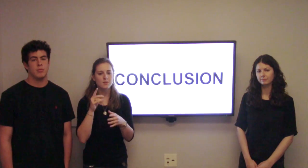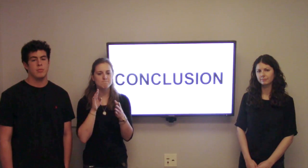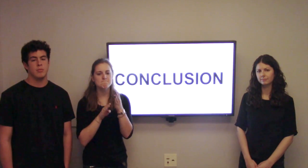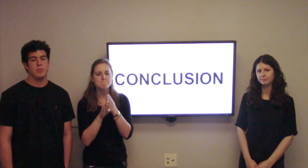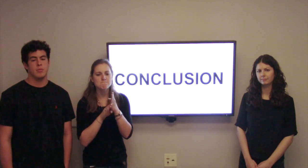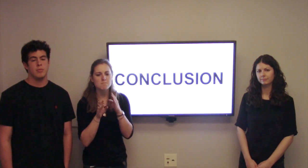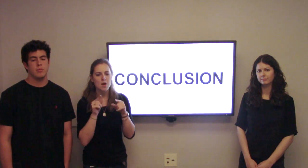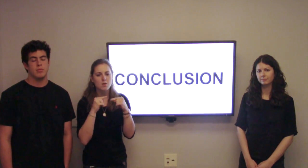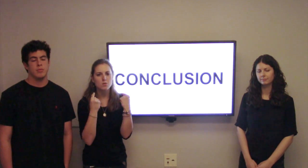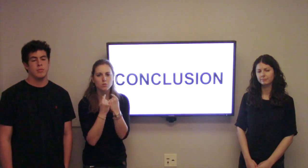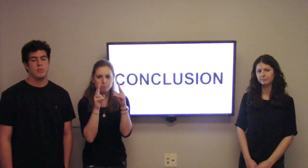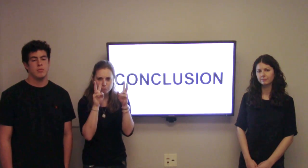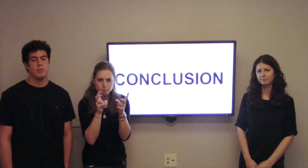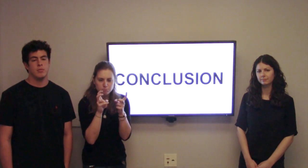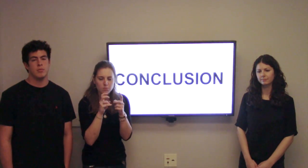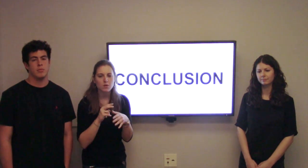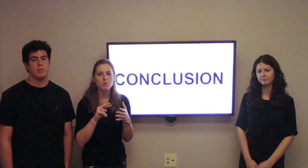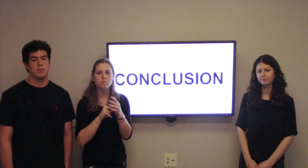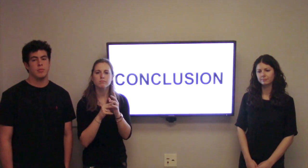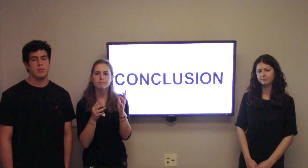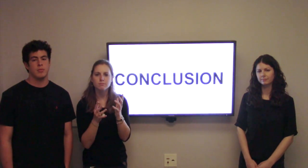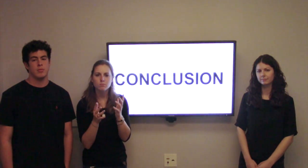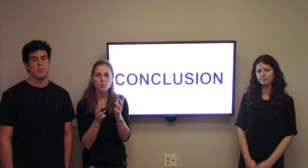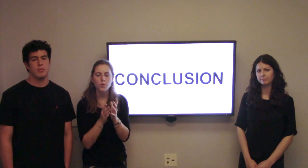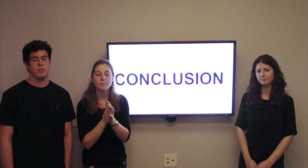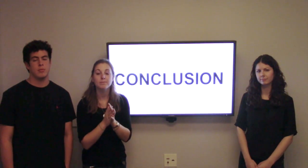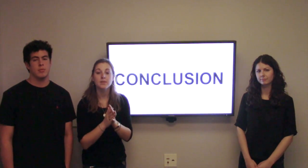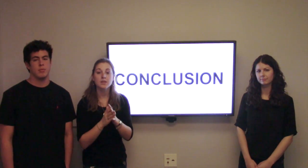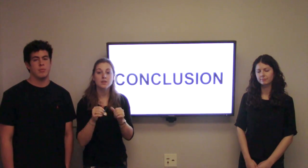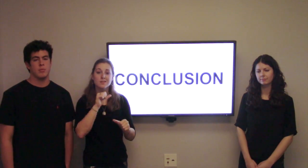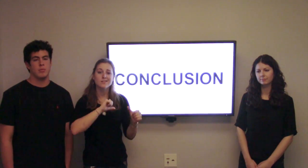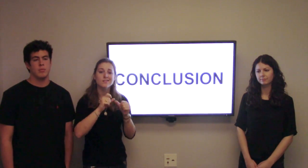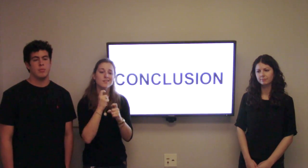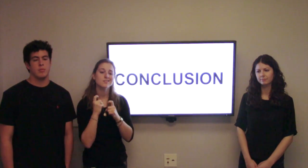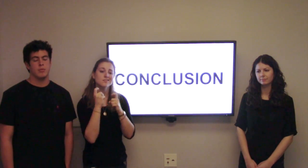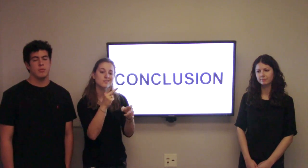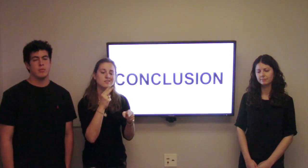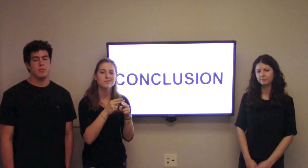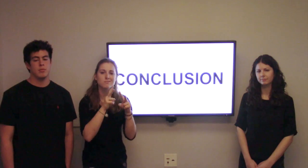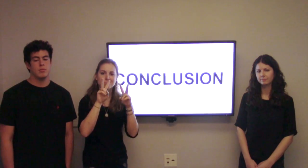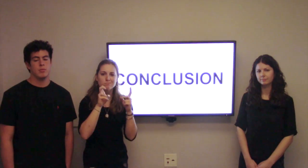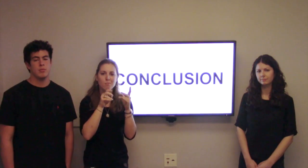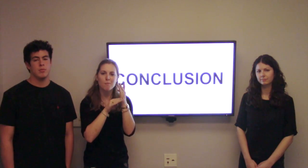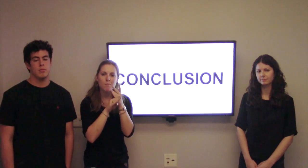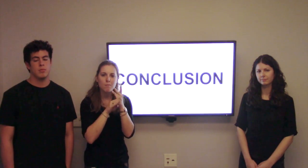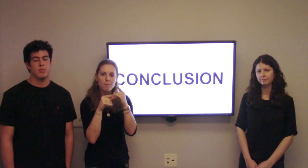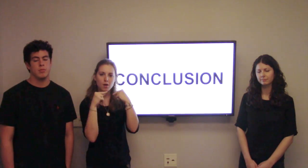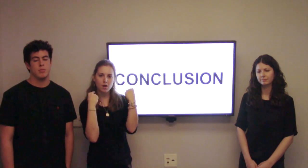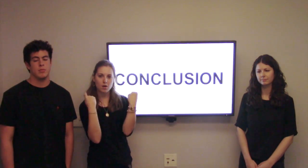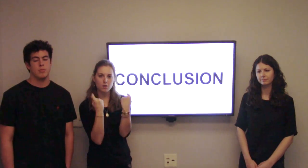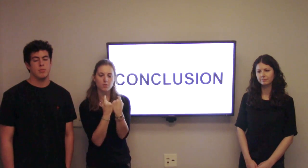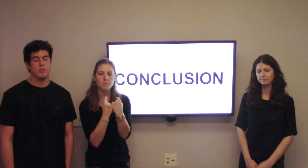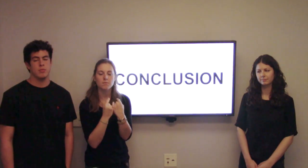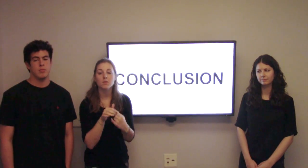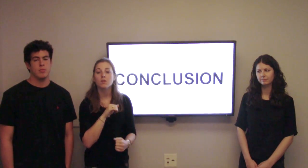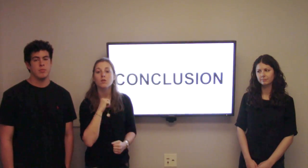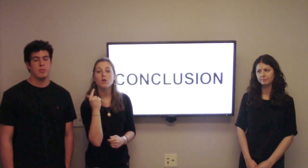to understand is that the label of minority is not an intrinsic quality of that minority group, but instead a name given to them